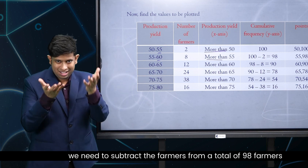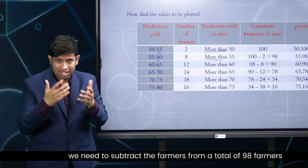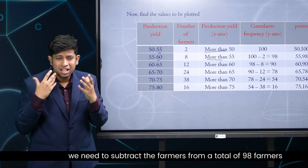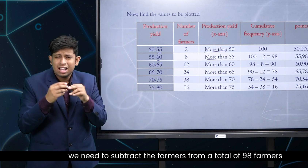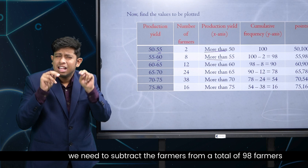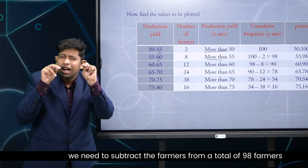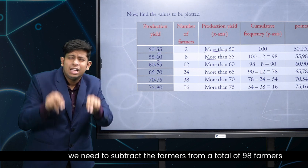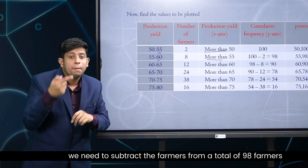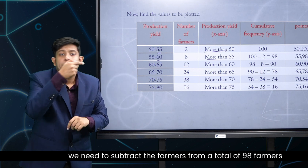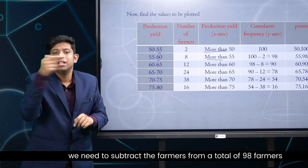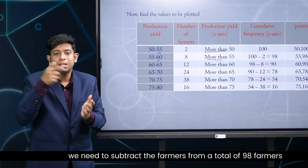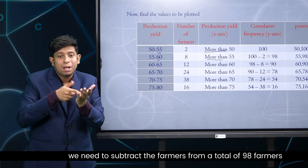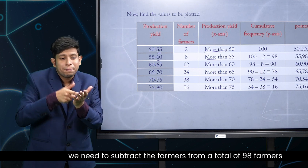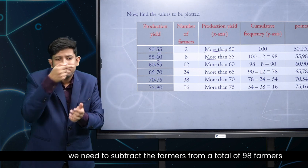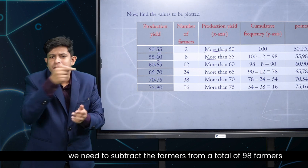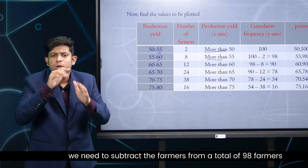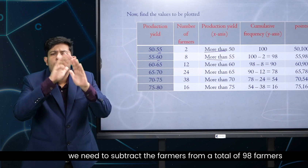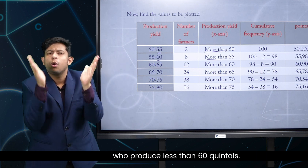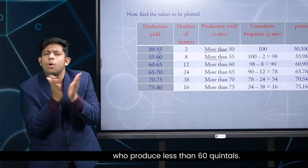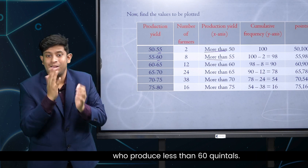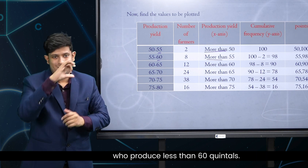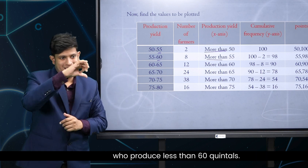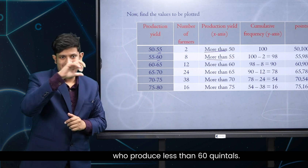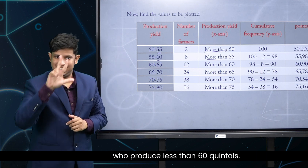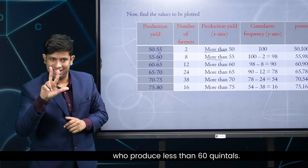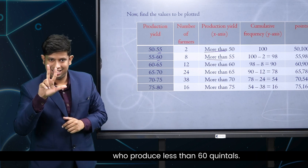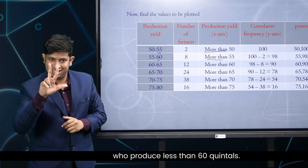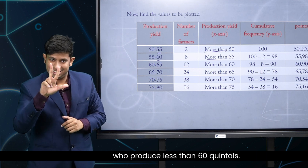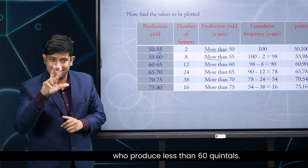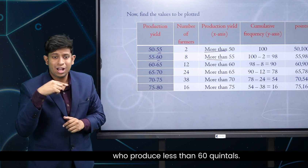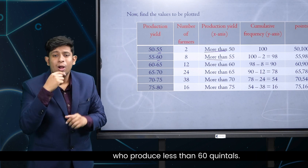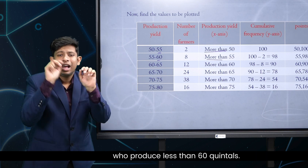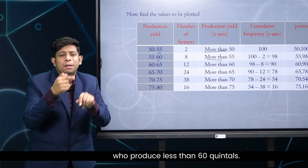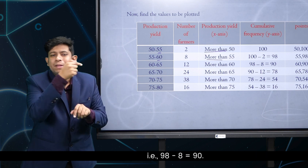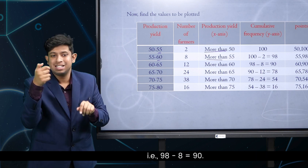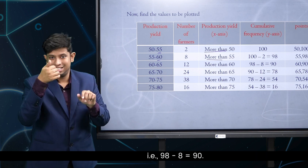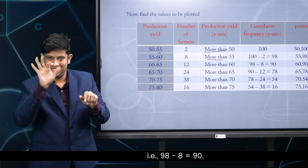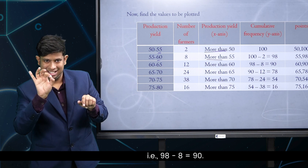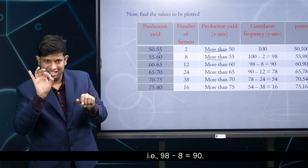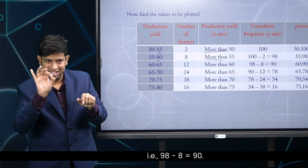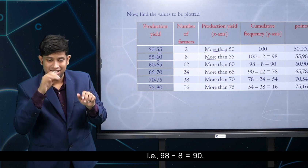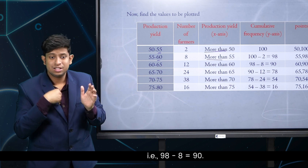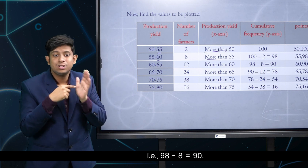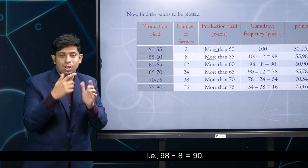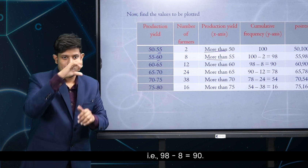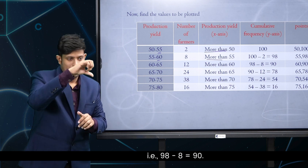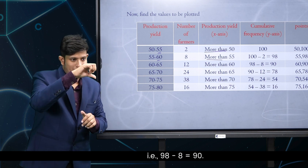the farmers from a total of 98 farmers who produce less than 60 quintals. That is 98 minus 8, that is